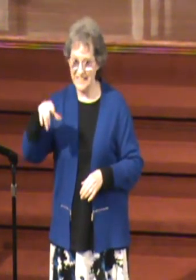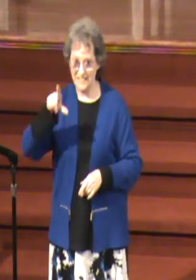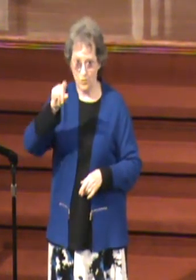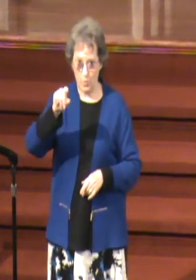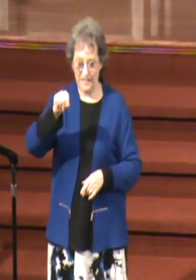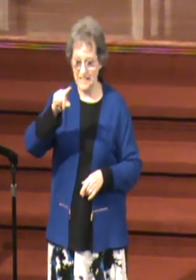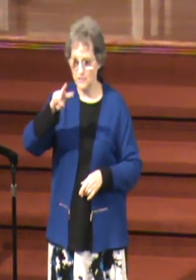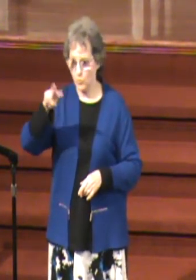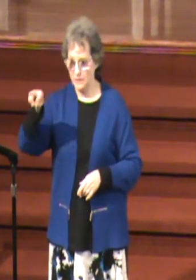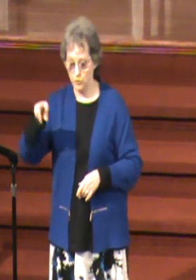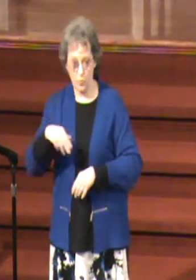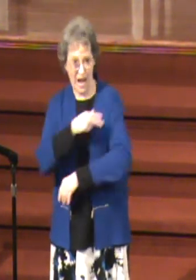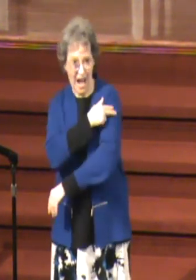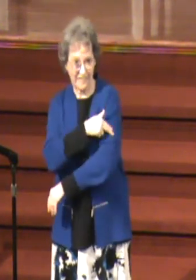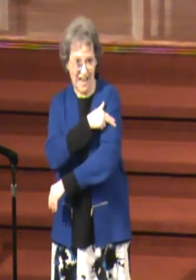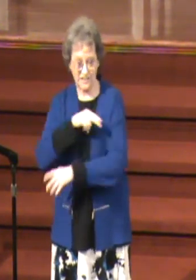18, 2022, at the hospital surrounded by family.